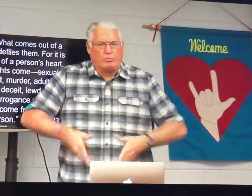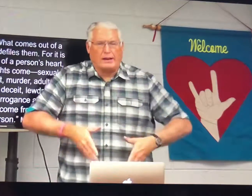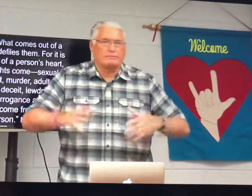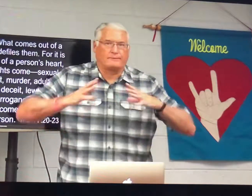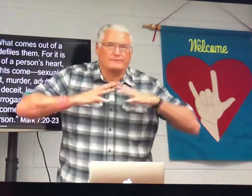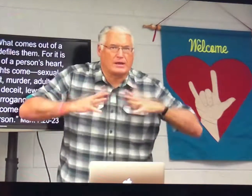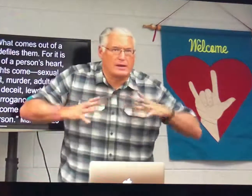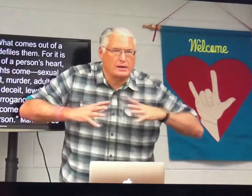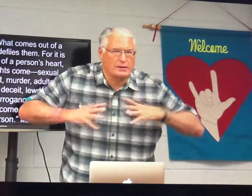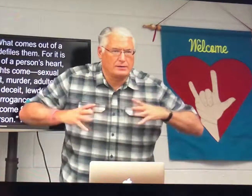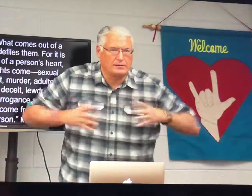93 2/3.